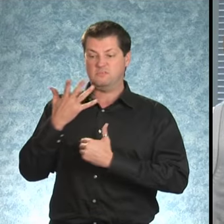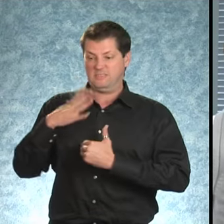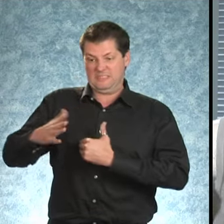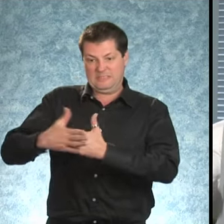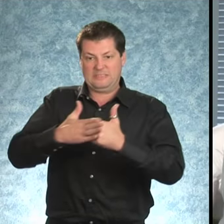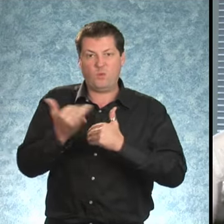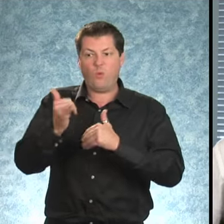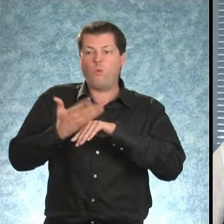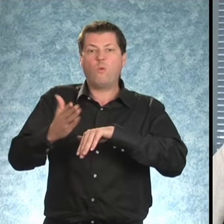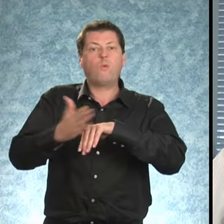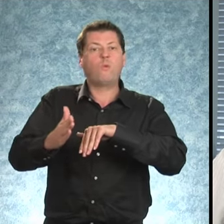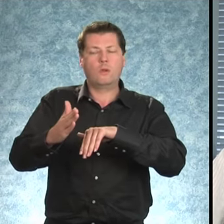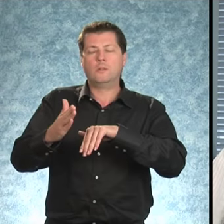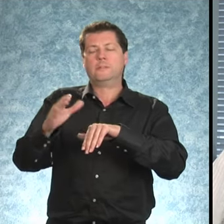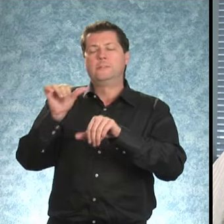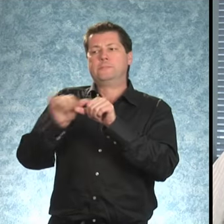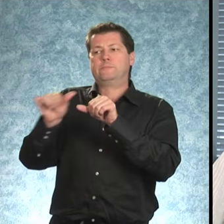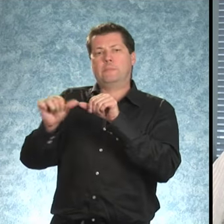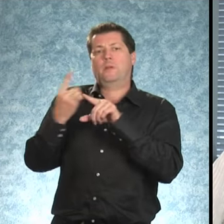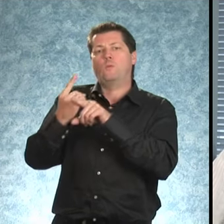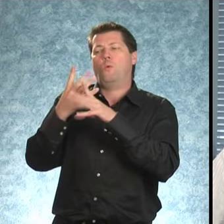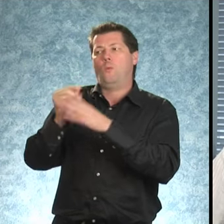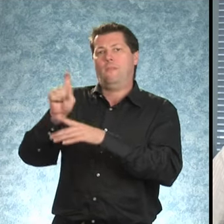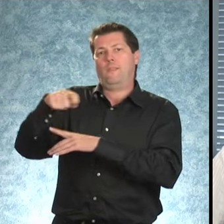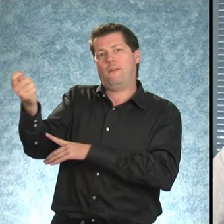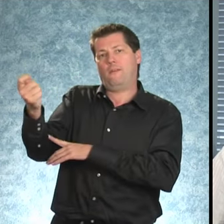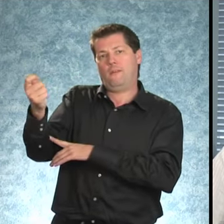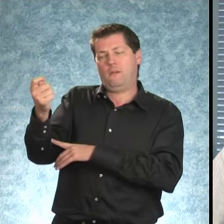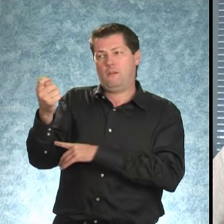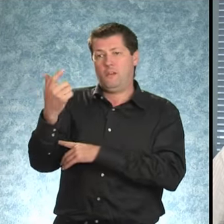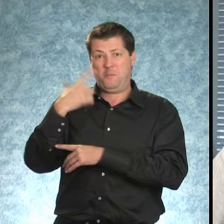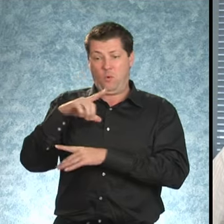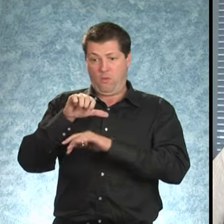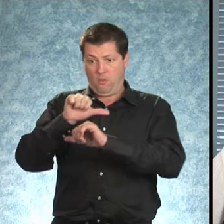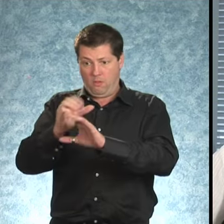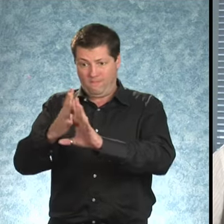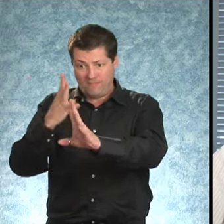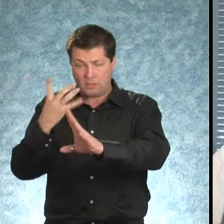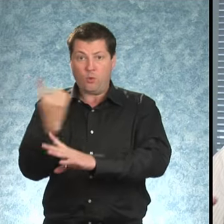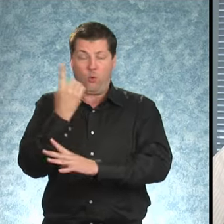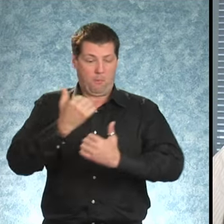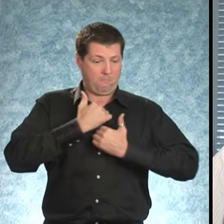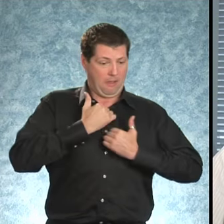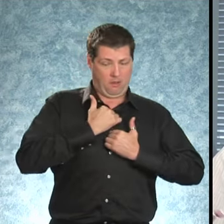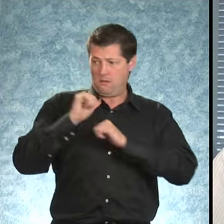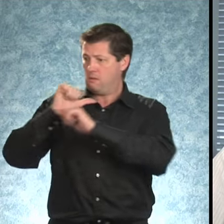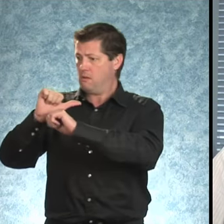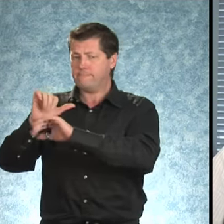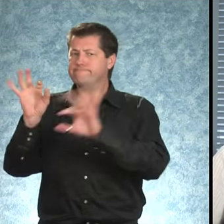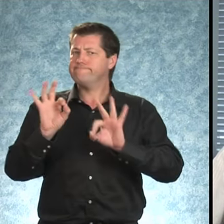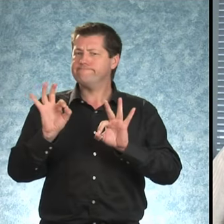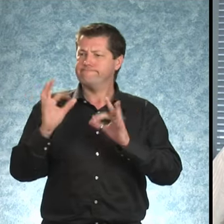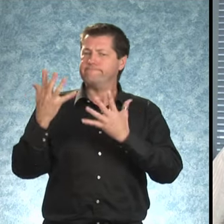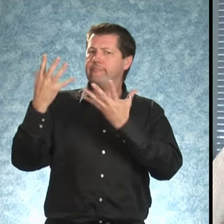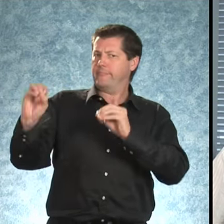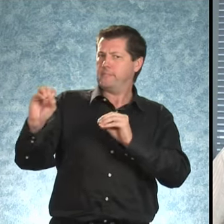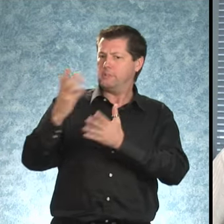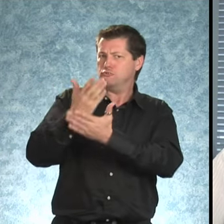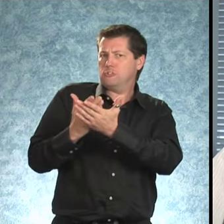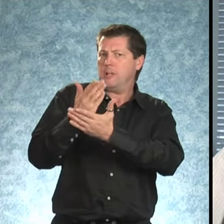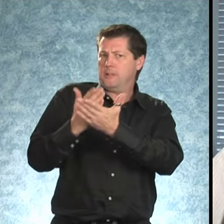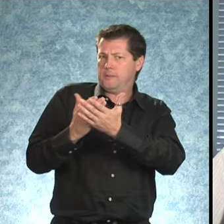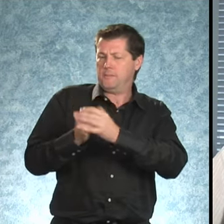replacing, you should talk to your neighbour, because your fence isn't specifically owned by you or your neighbour, it's actually shared. It's generally seen as 50-50.